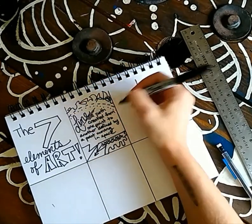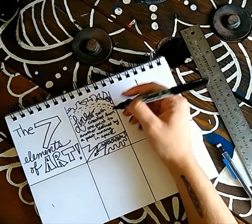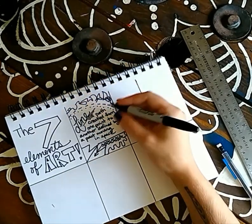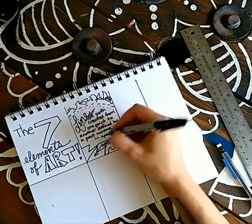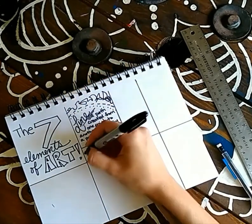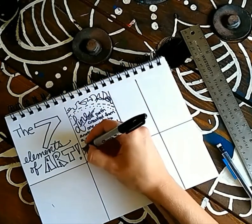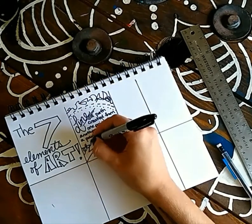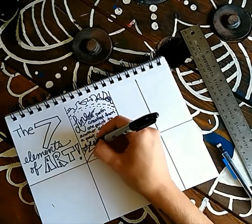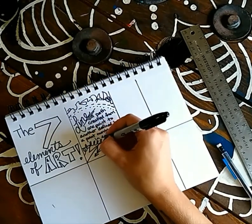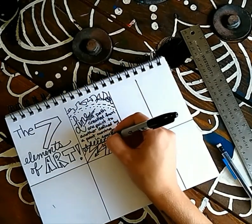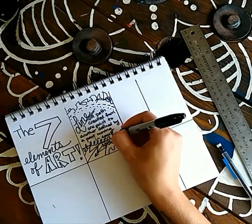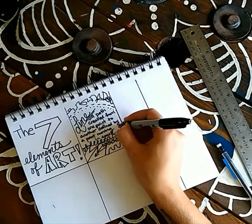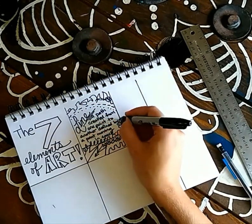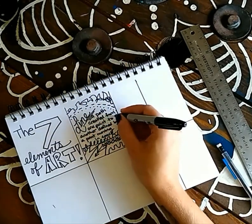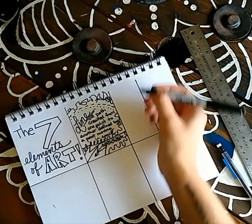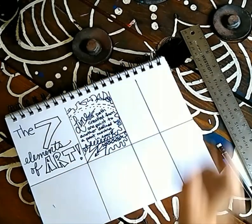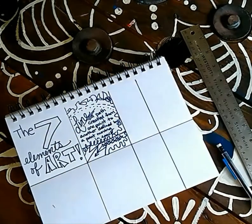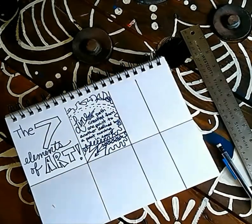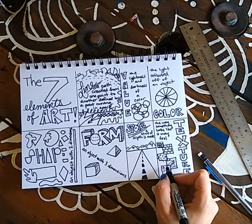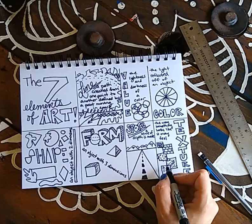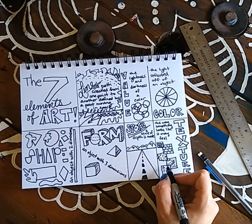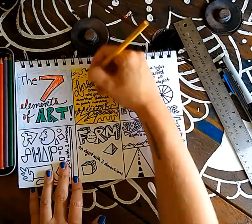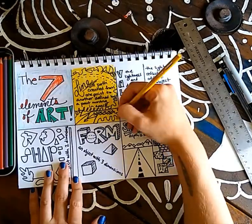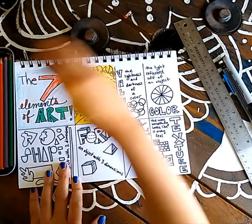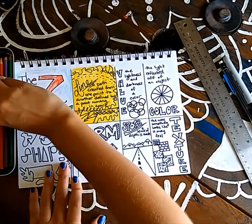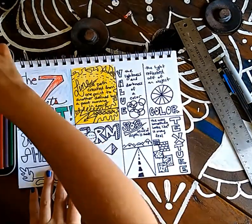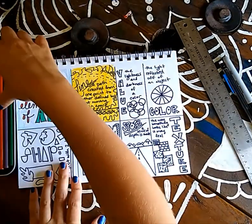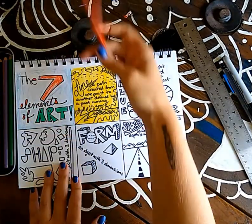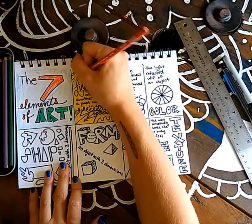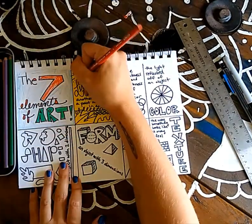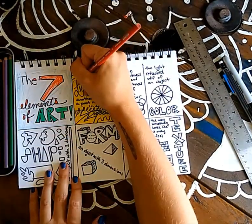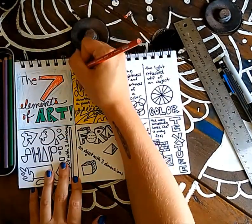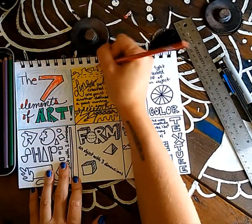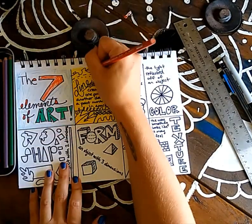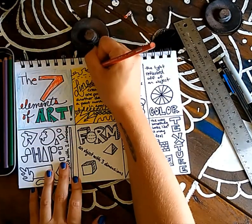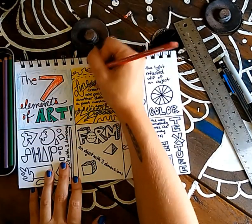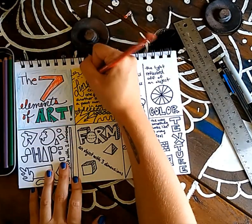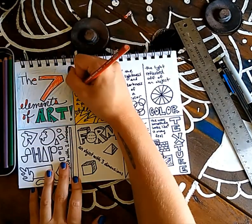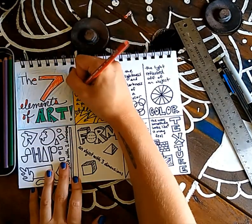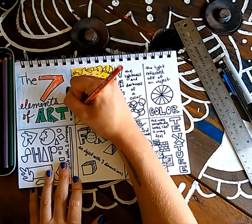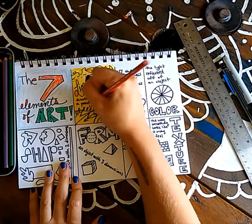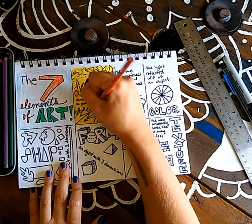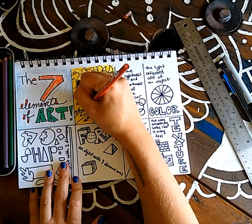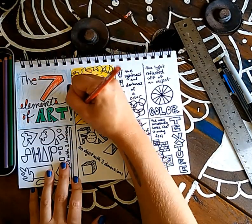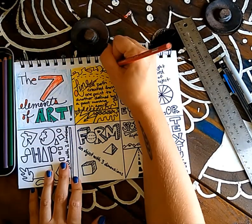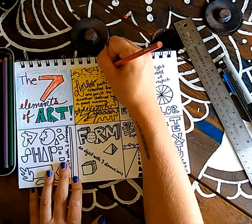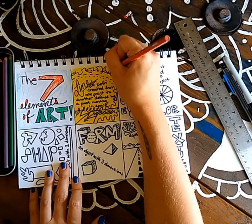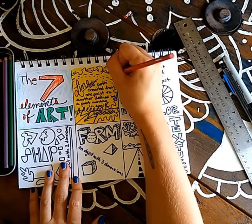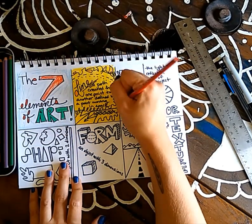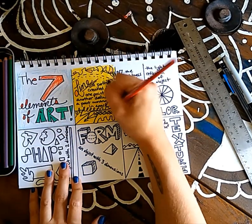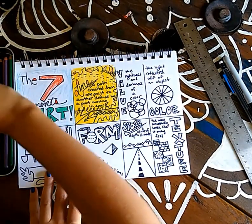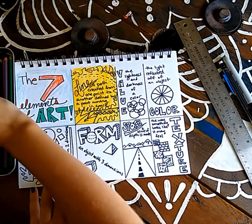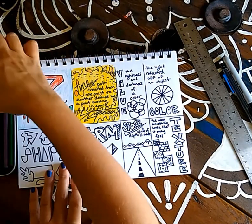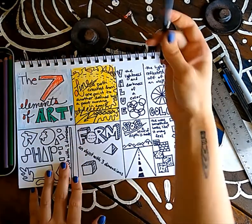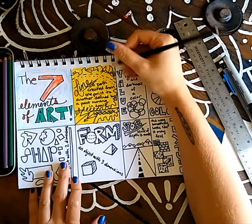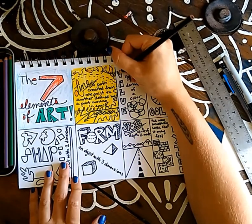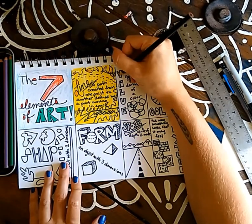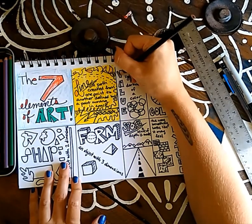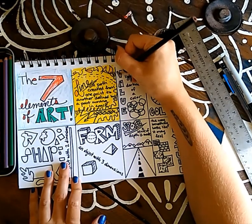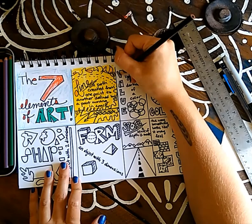to fill in the box with as many examples as you can. Make sure when you are coloring this that you want to color in completely. We